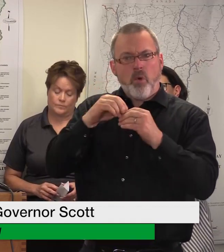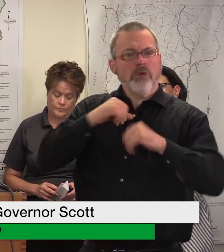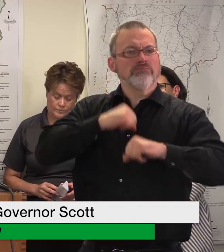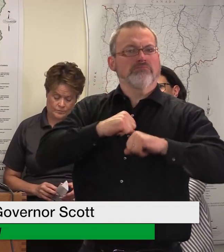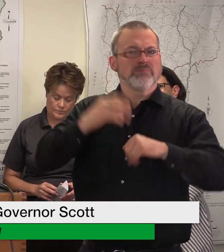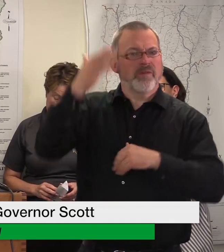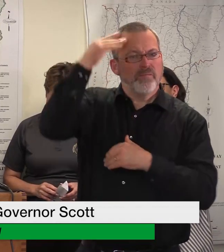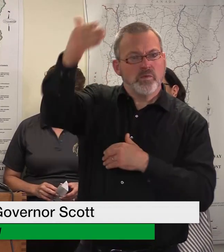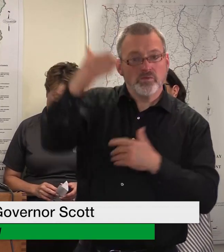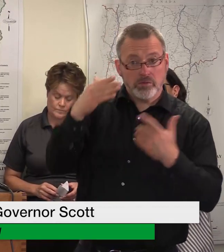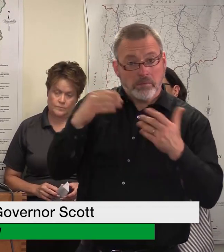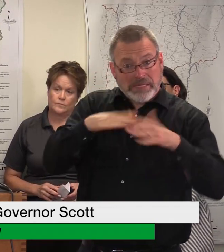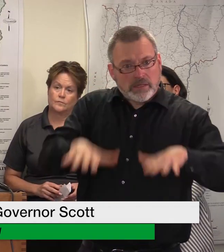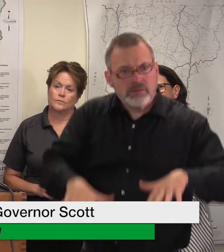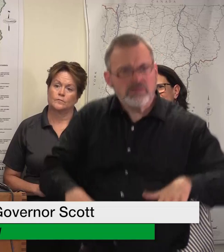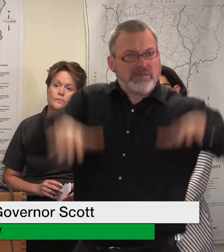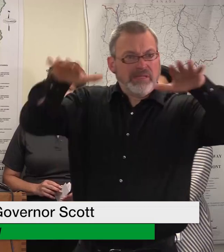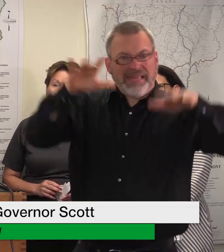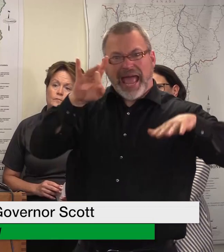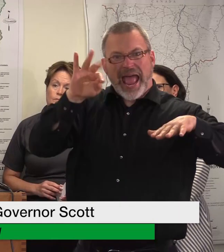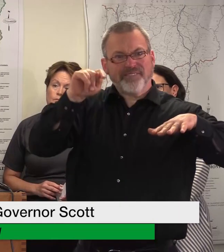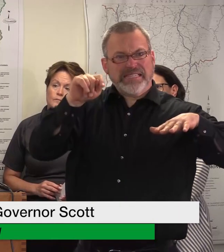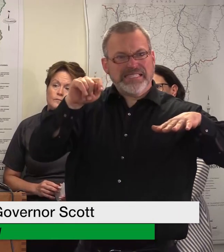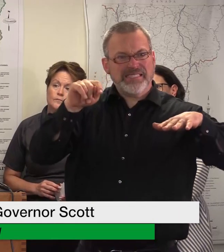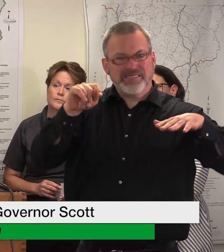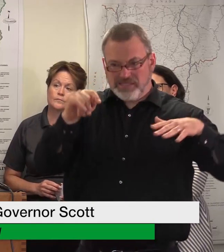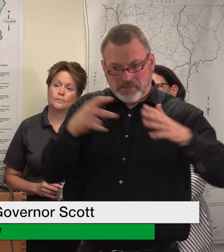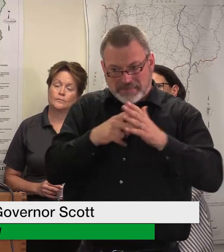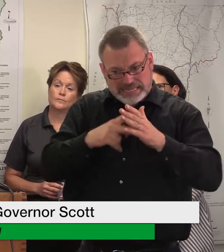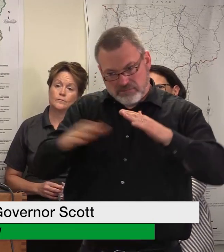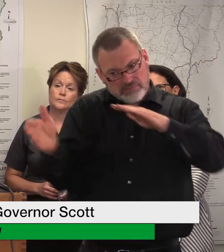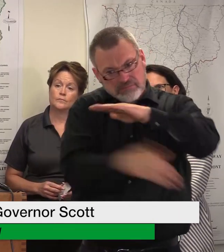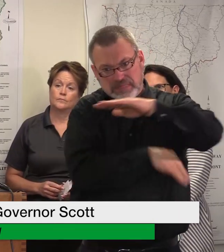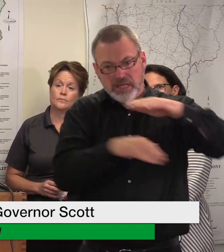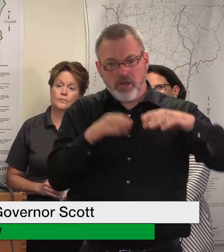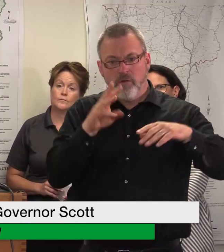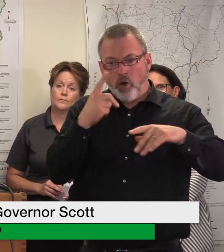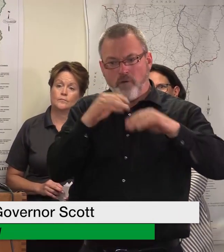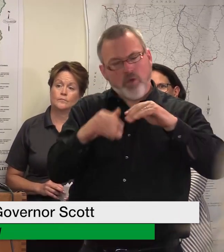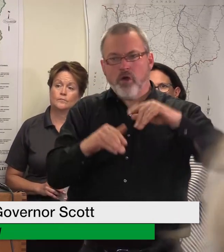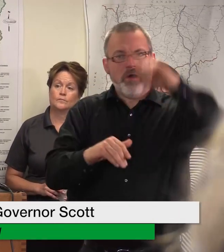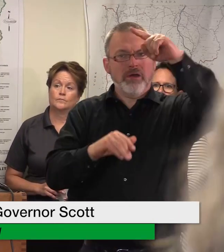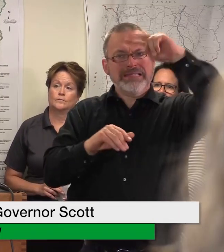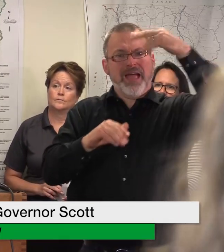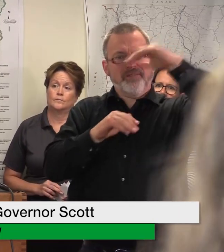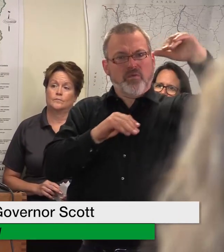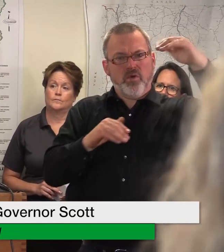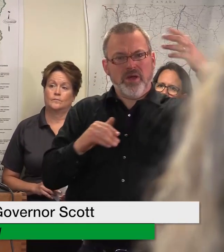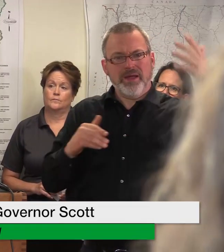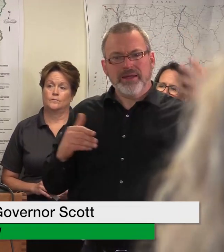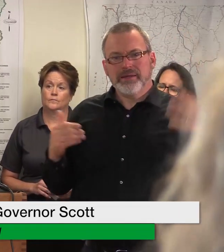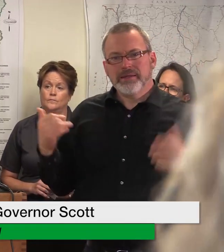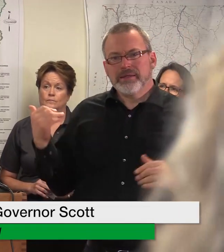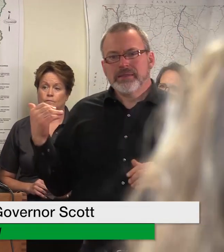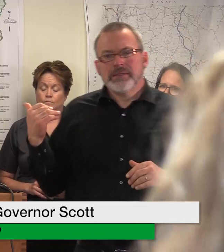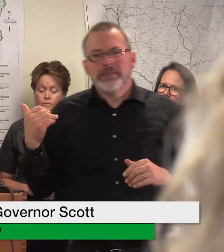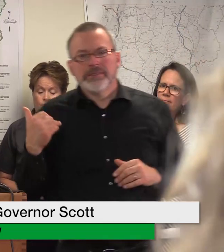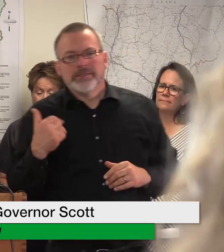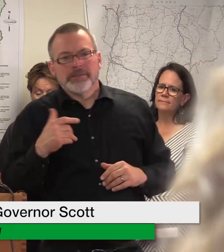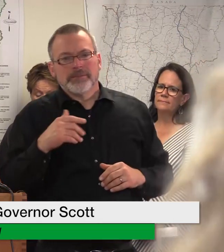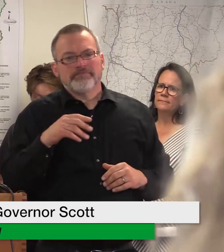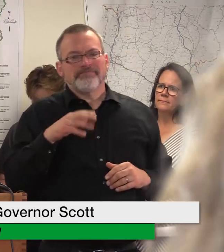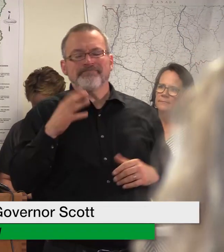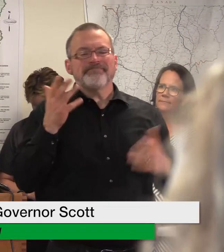know, raise the businesses to the second floor. Well, not every event would cause the damage that we saw. It depends on